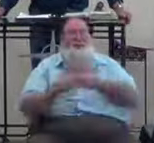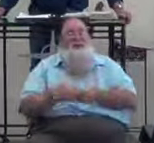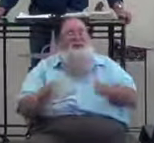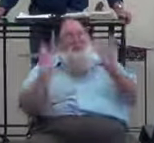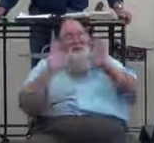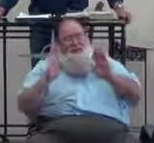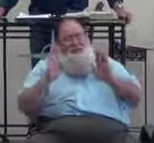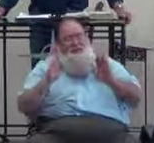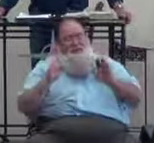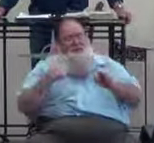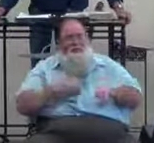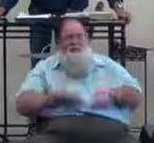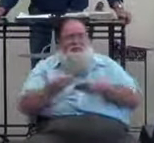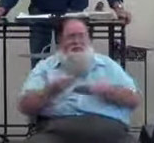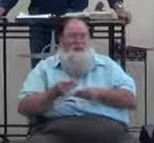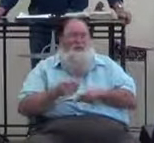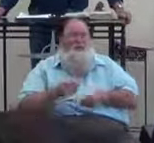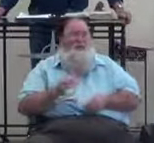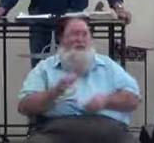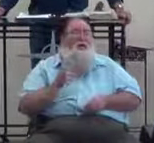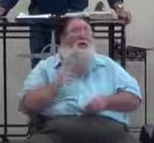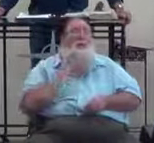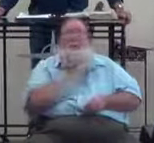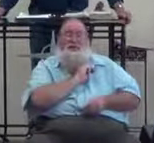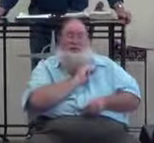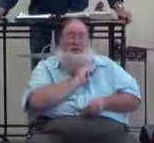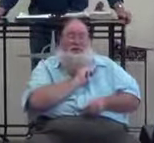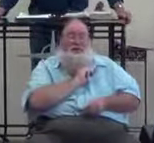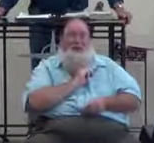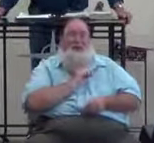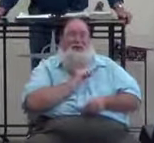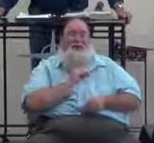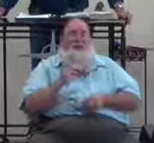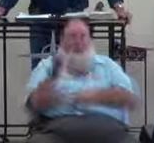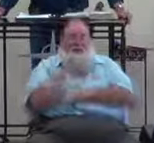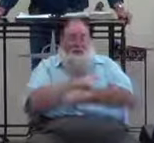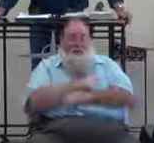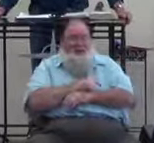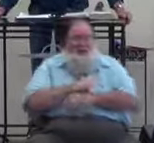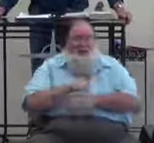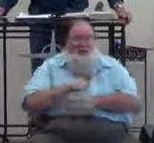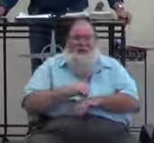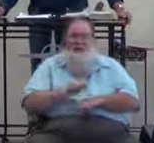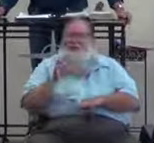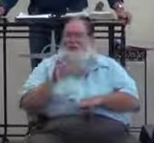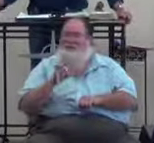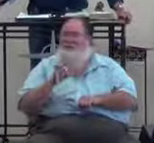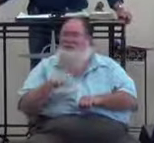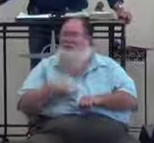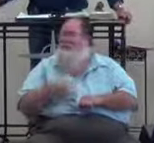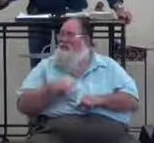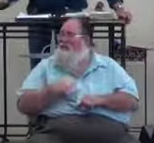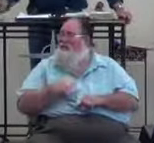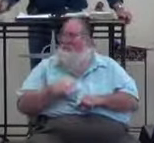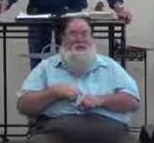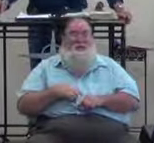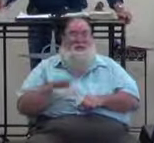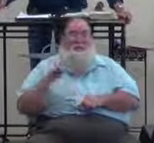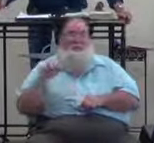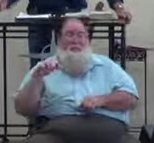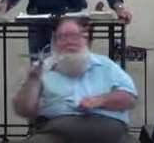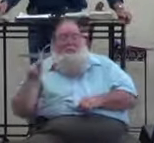we're giving Pastor Mike the day off. And there's a guy. You're actually giving Mark the day off. Mark, are you? I asked him to preach. Oh,